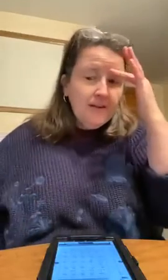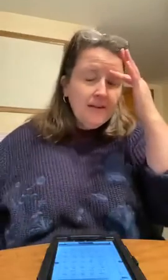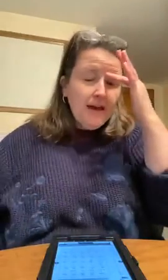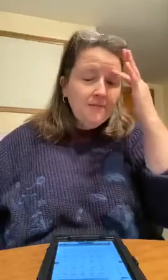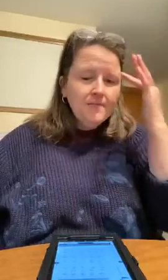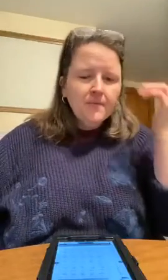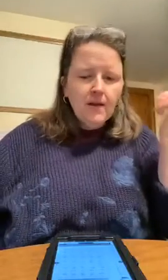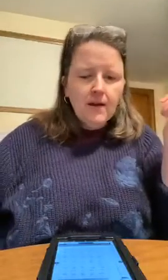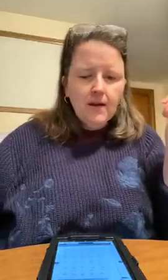that.